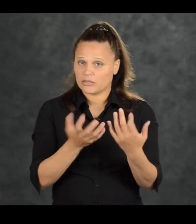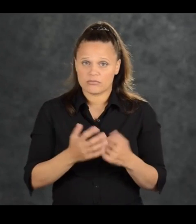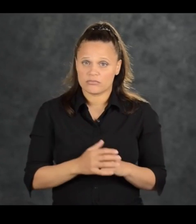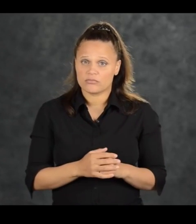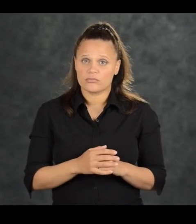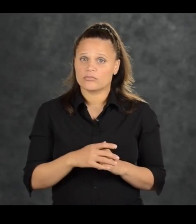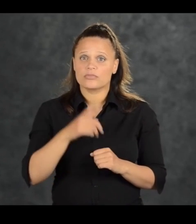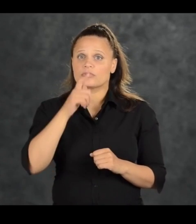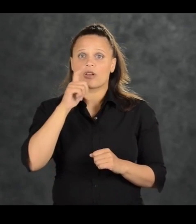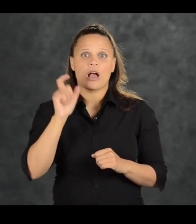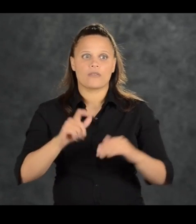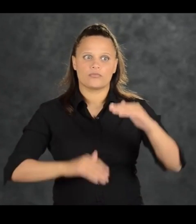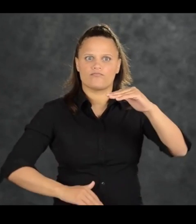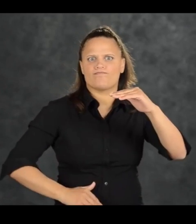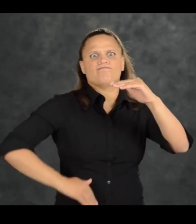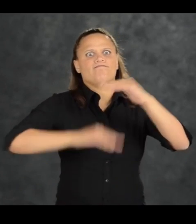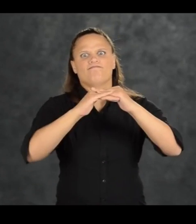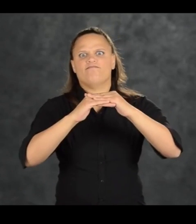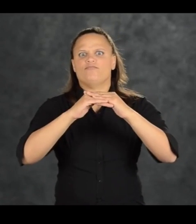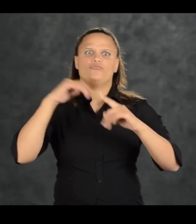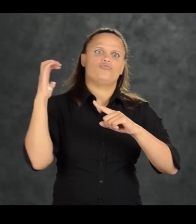It doesn't need to be perfect.